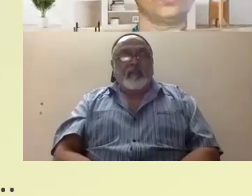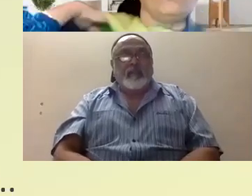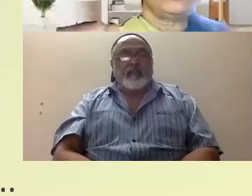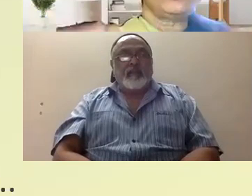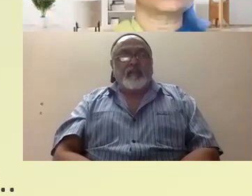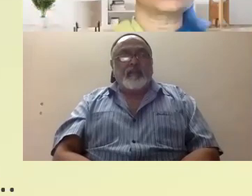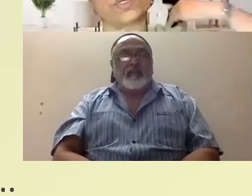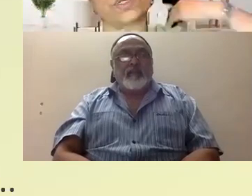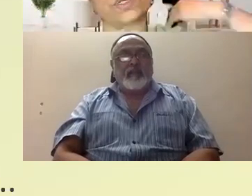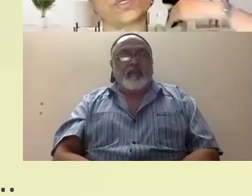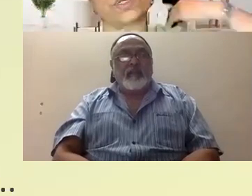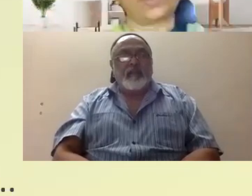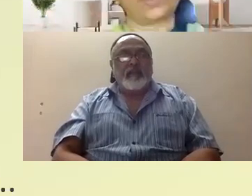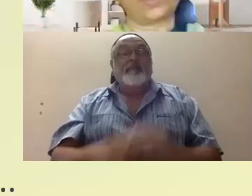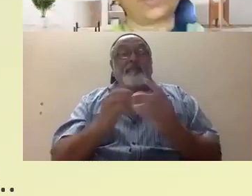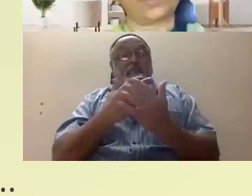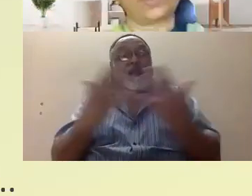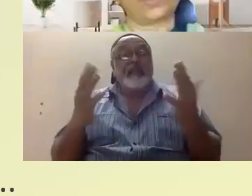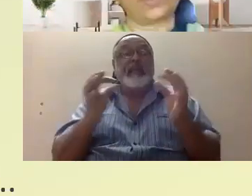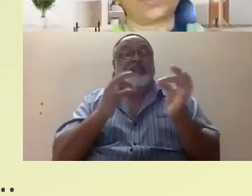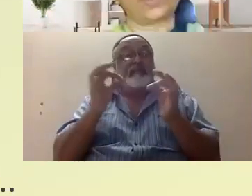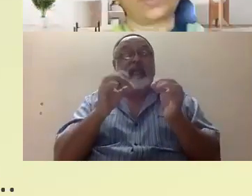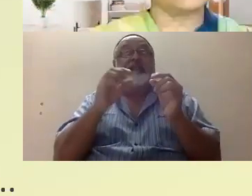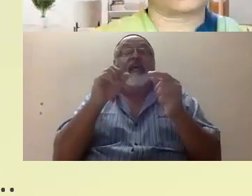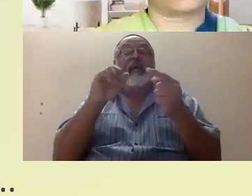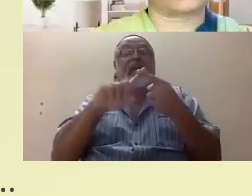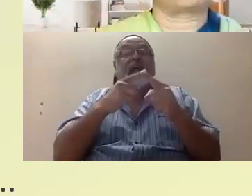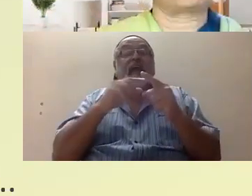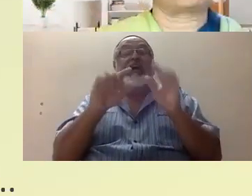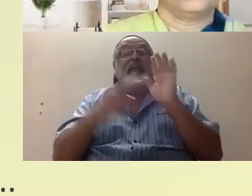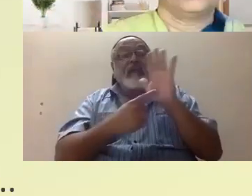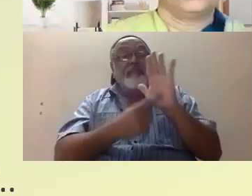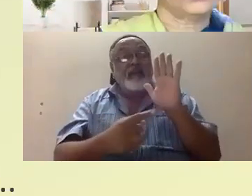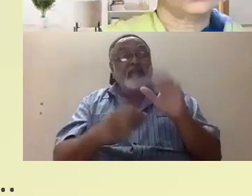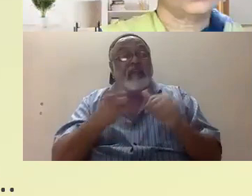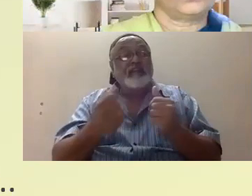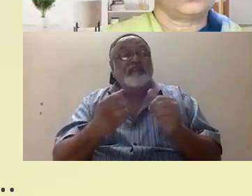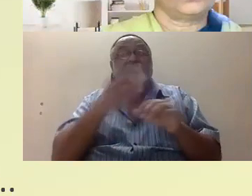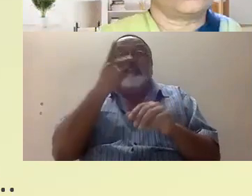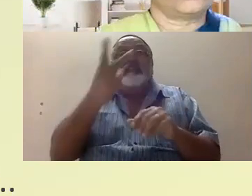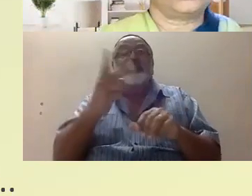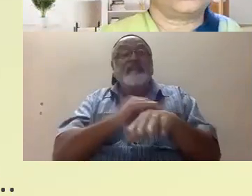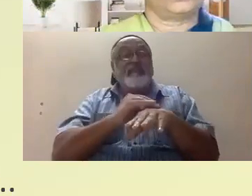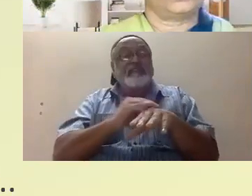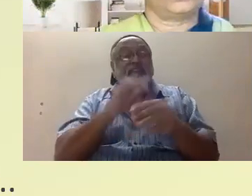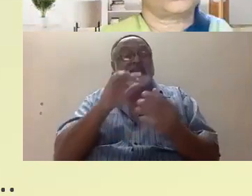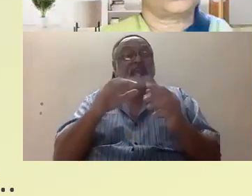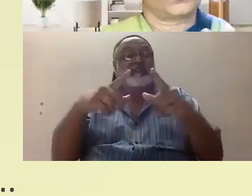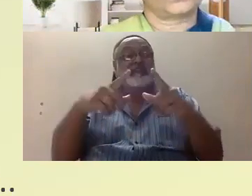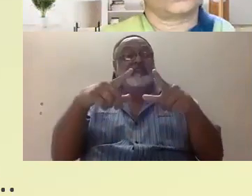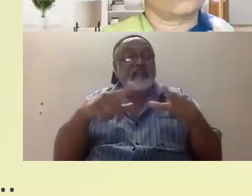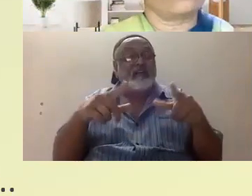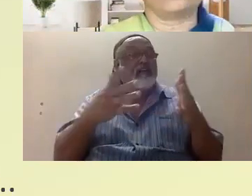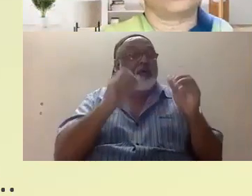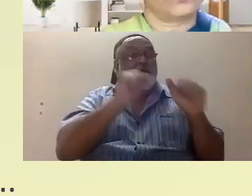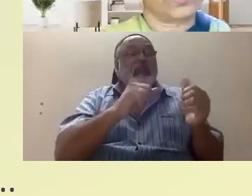So number of examples are there which one can take from service sector. And similarly for retail, digital,